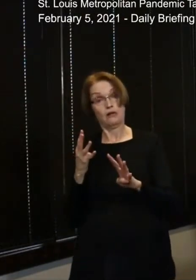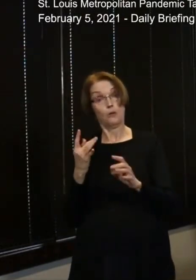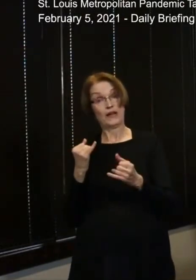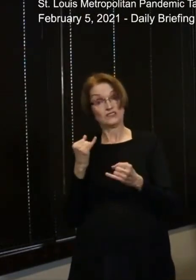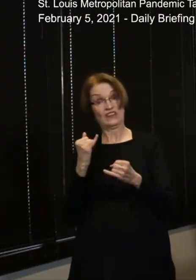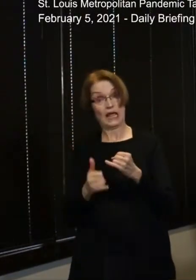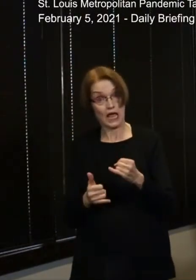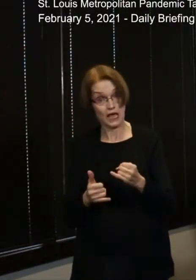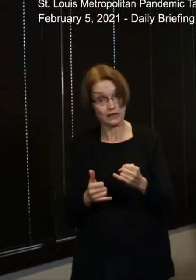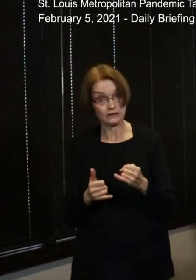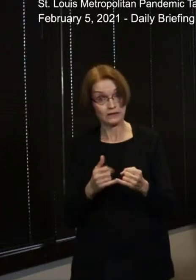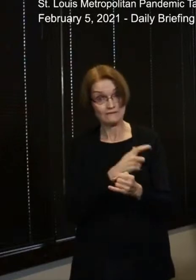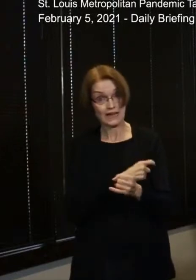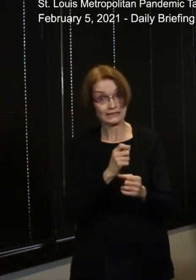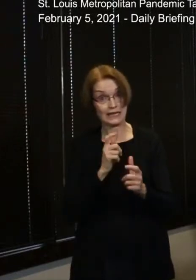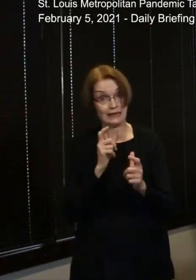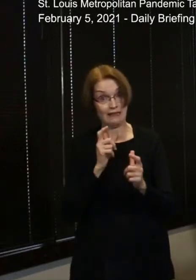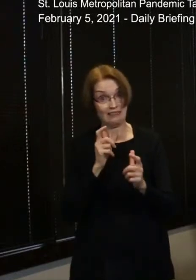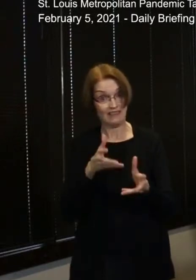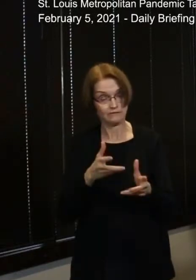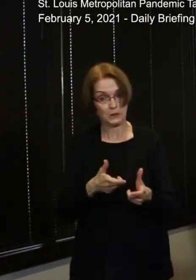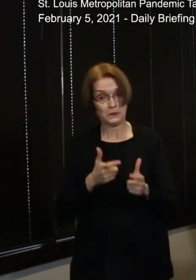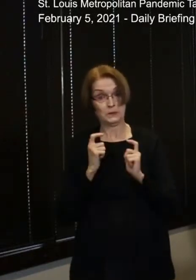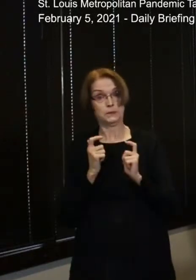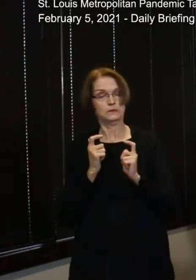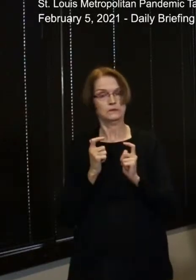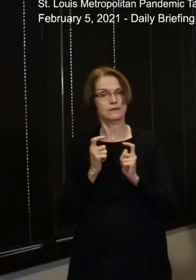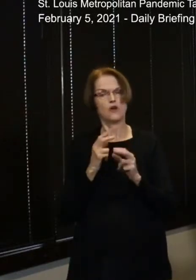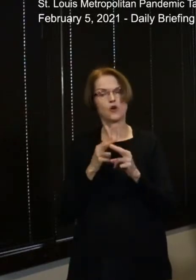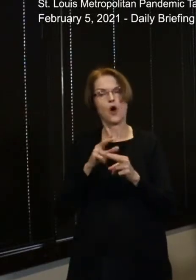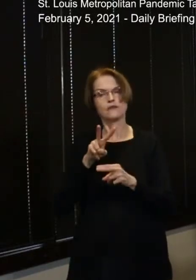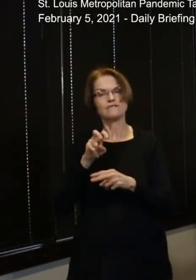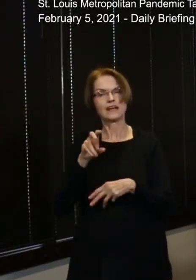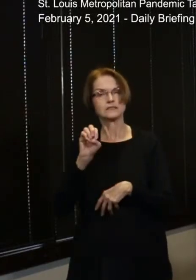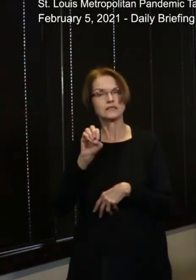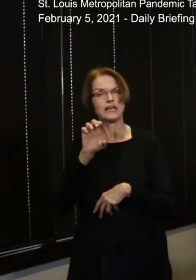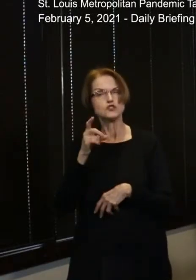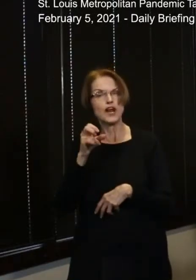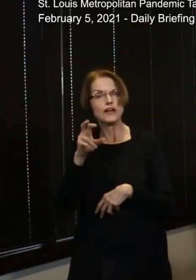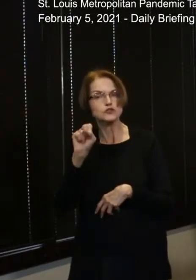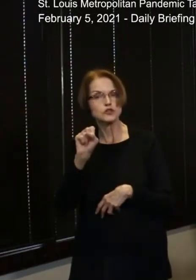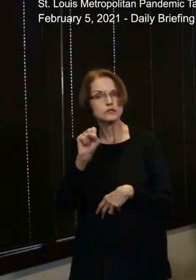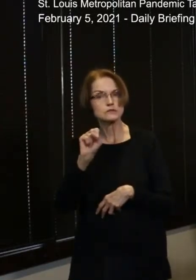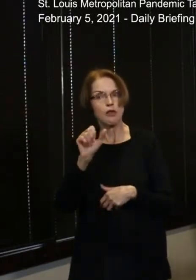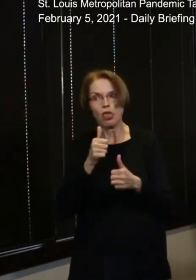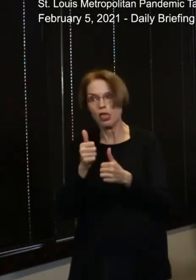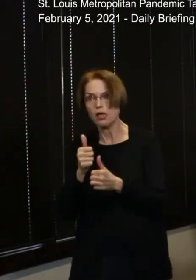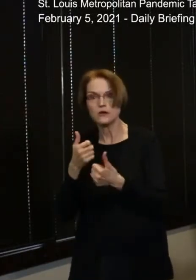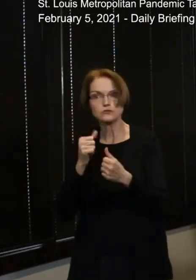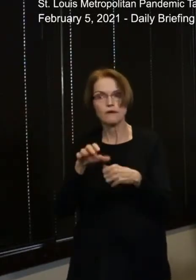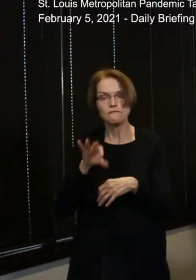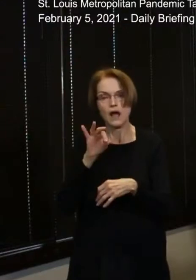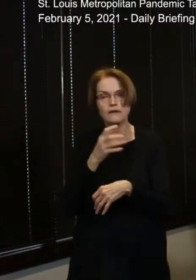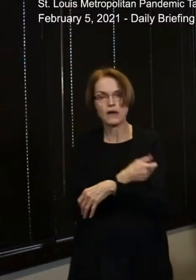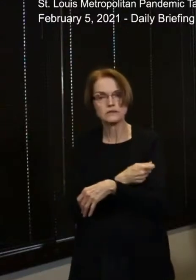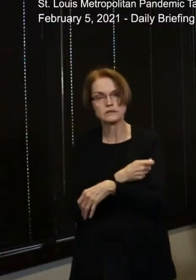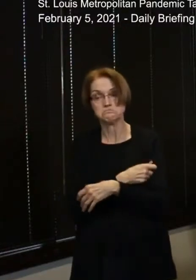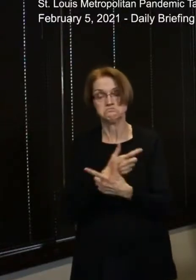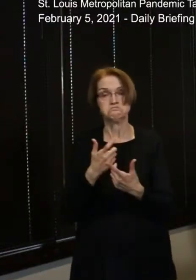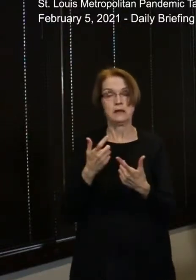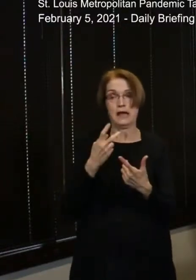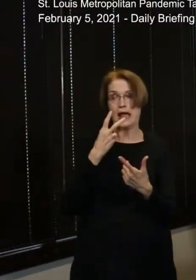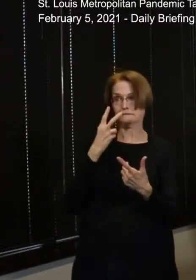practice? I have not personally heard of that. I think I've seen a little bit of it on the media, but I have